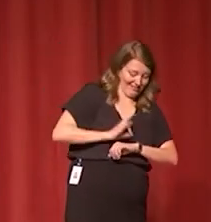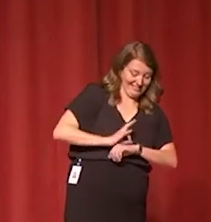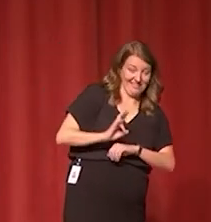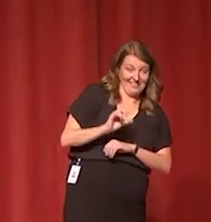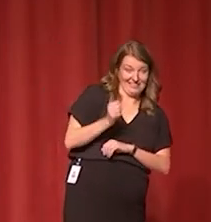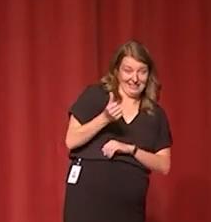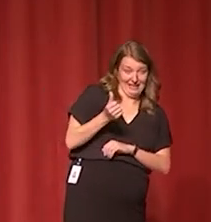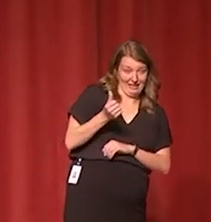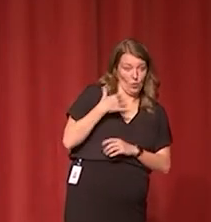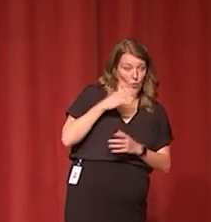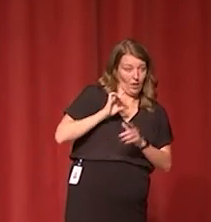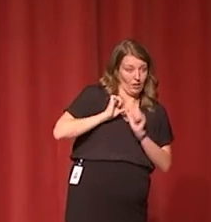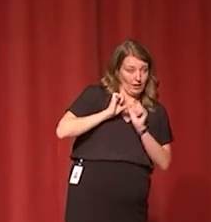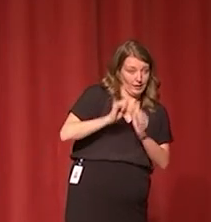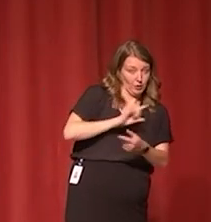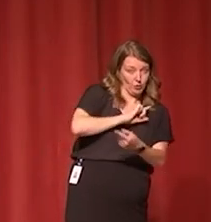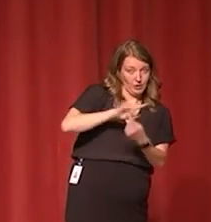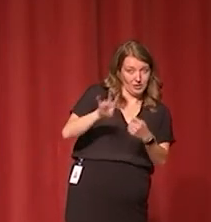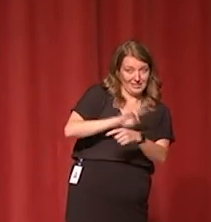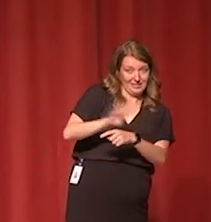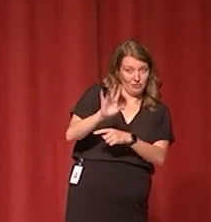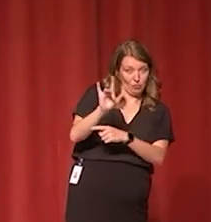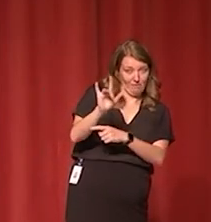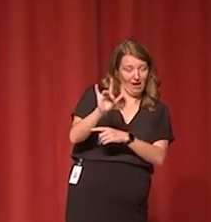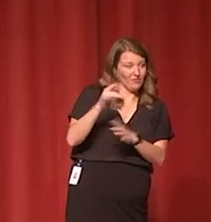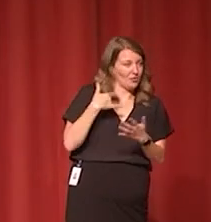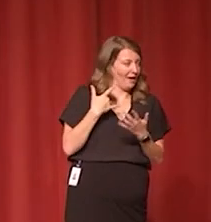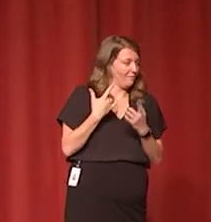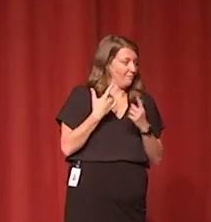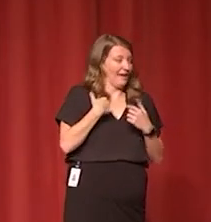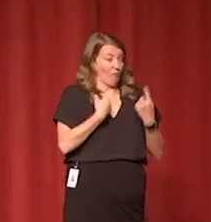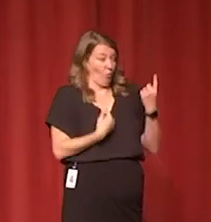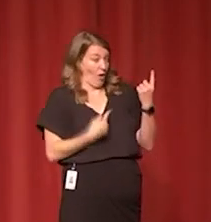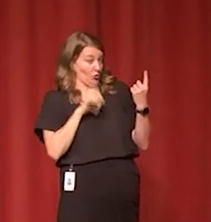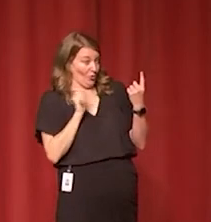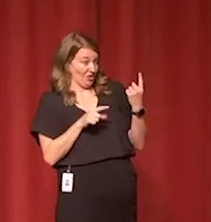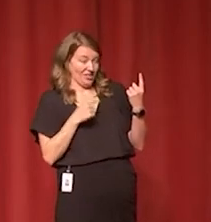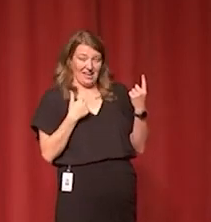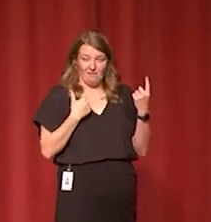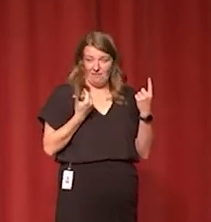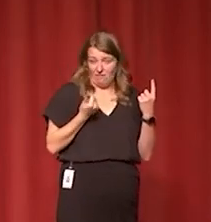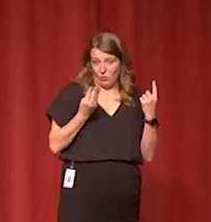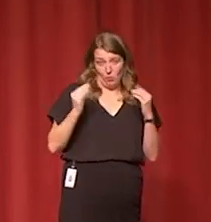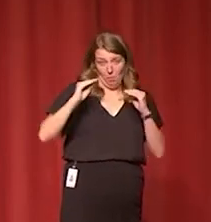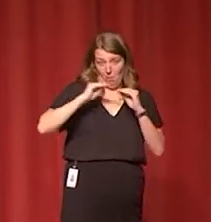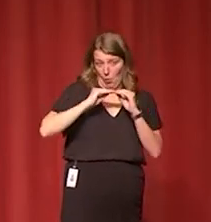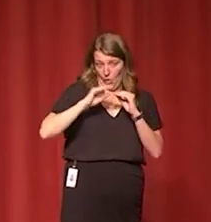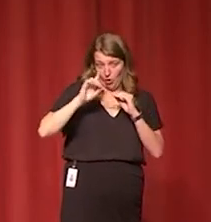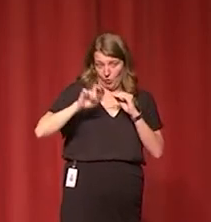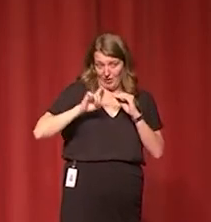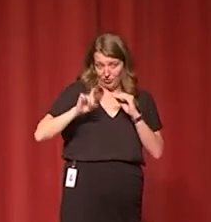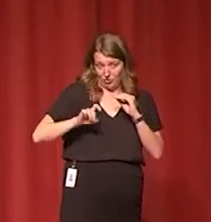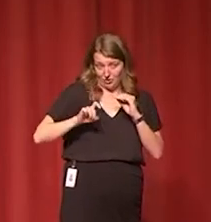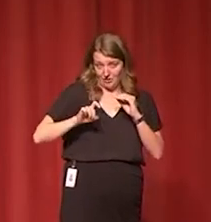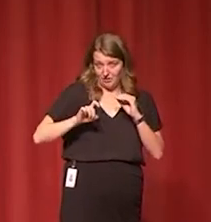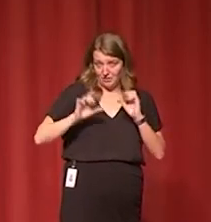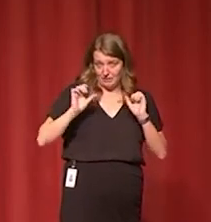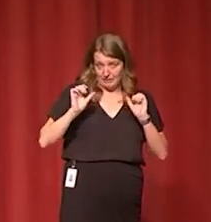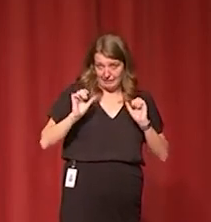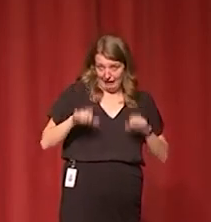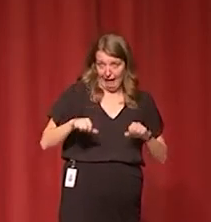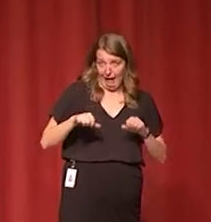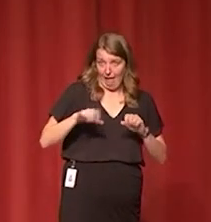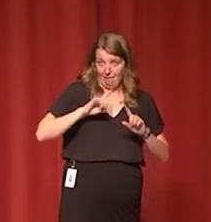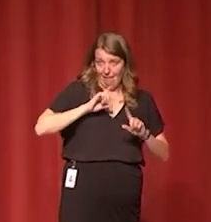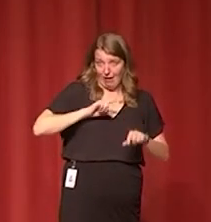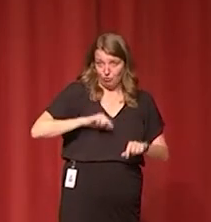running to 7:25, so we do have time for, I've got one question here, we do have time for a few additional questions for staff if there's anything